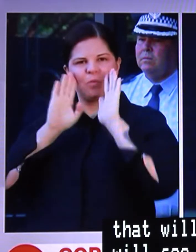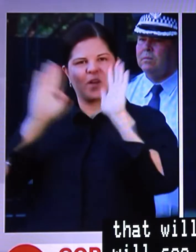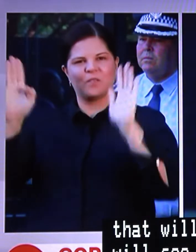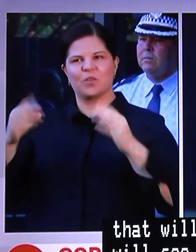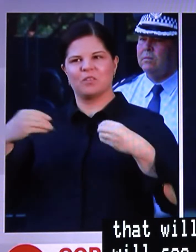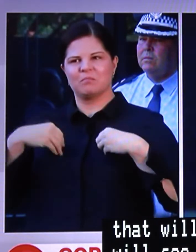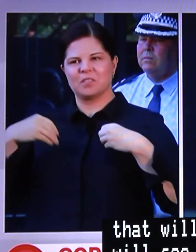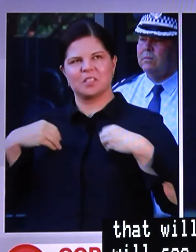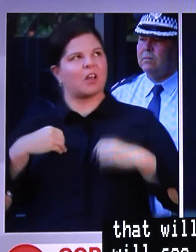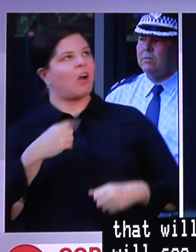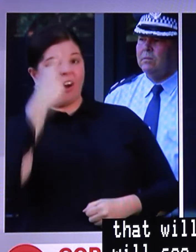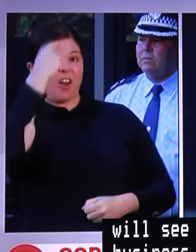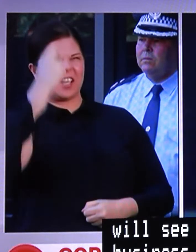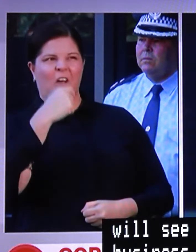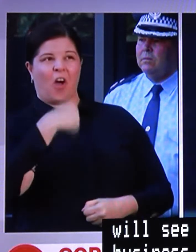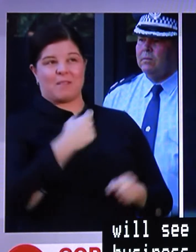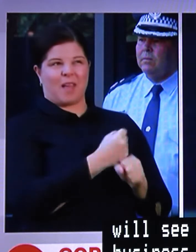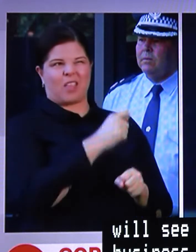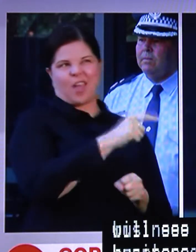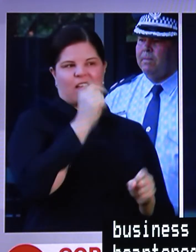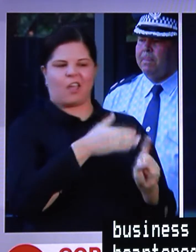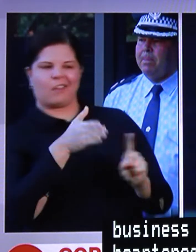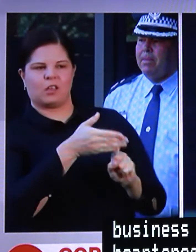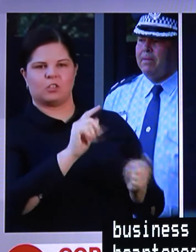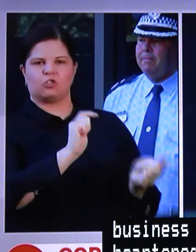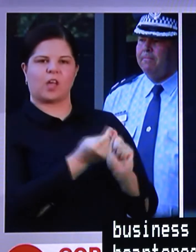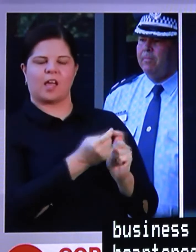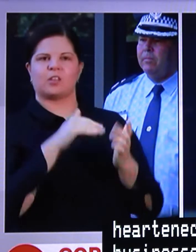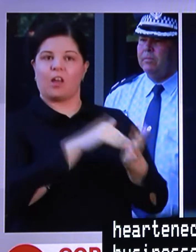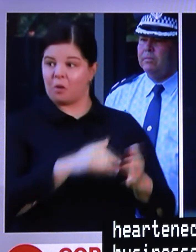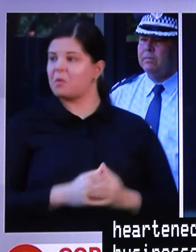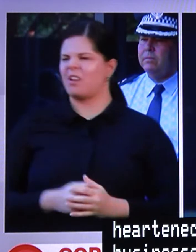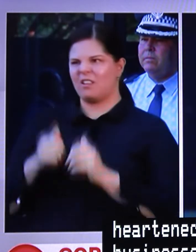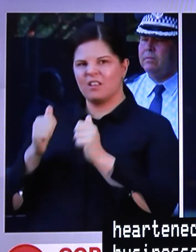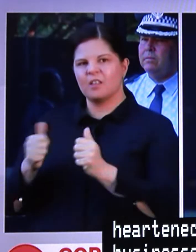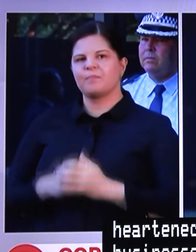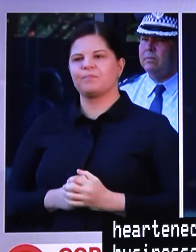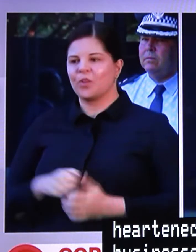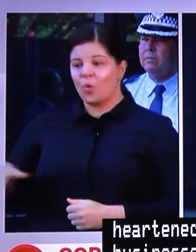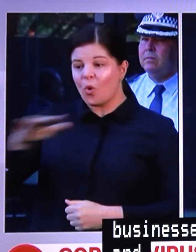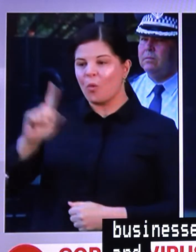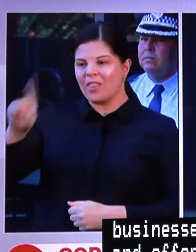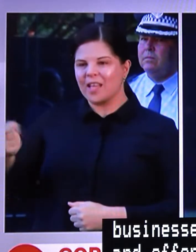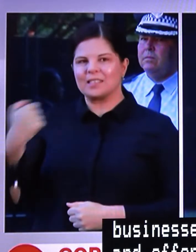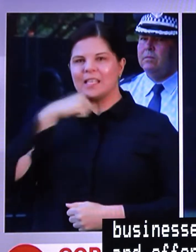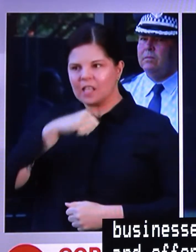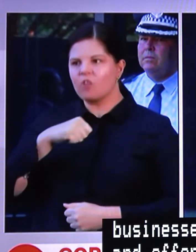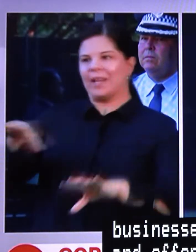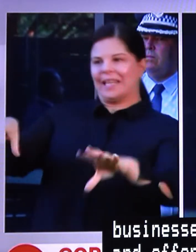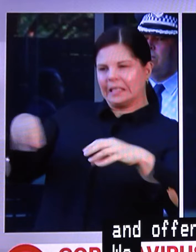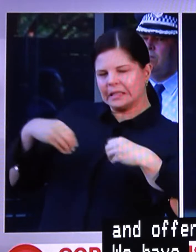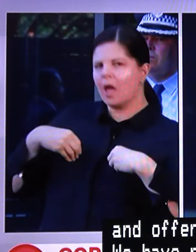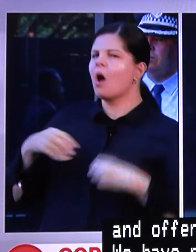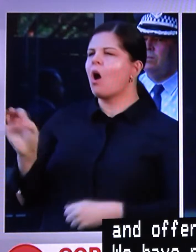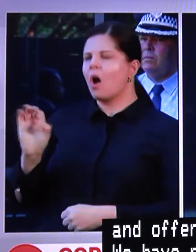businesses that have come forward and offered innovative solutions. Now, we haven't been able to take up all of the 1,600 offers, but certainly we've been able to engage, to understand what's out